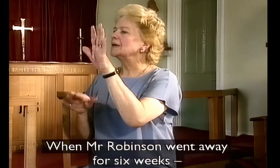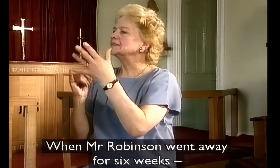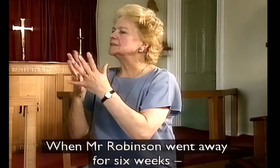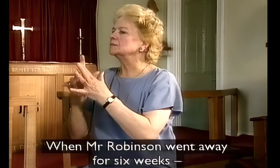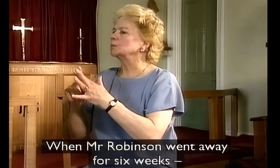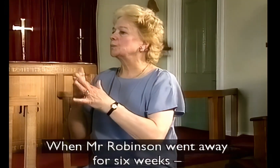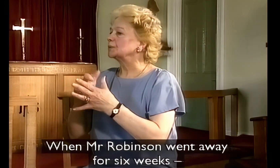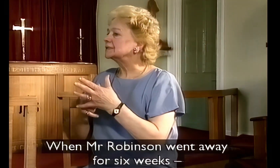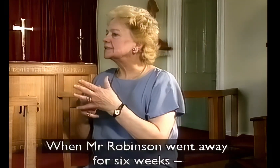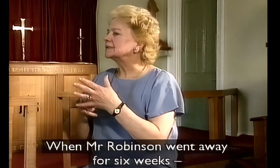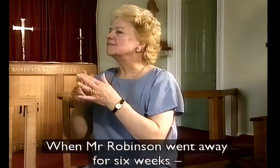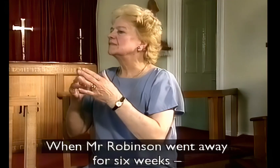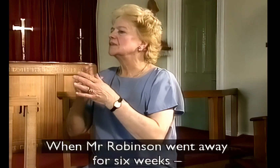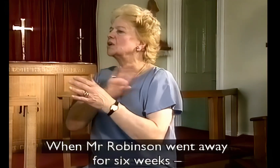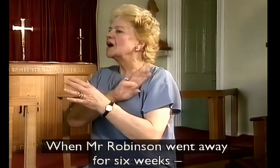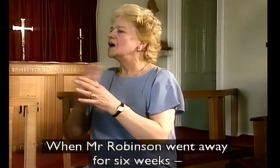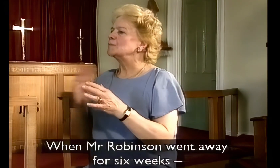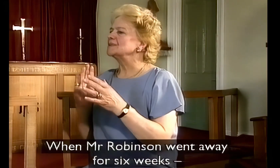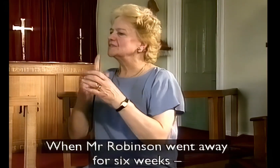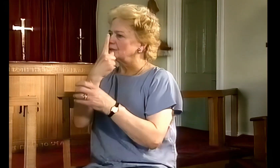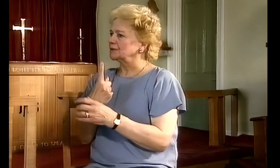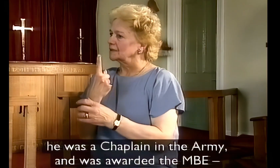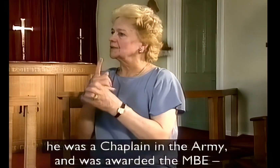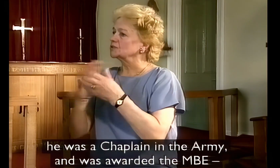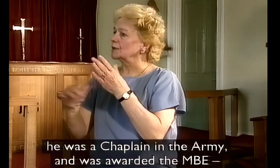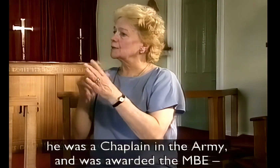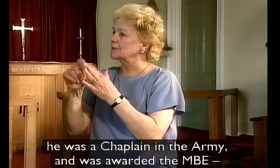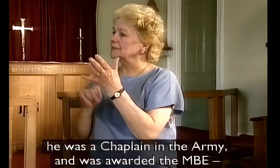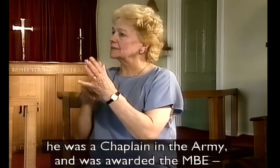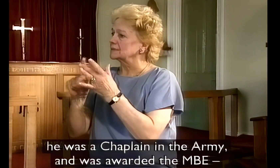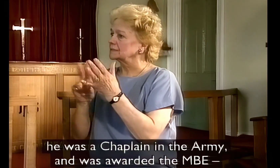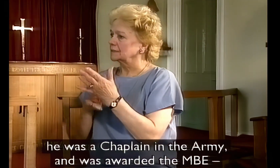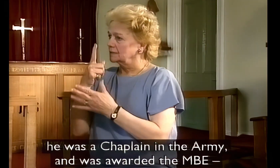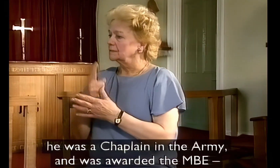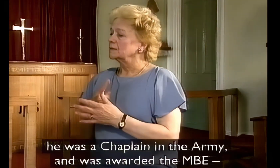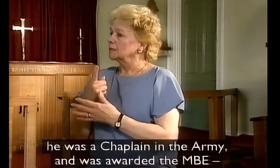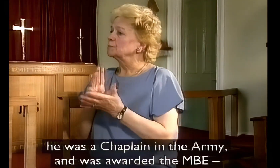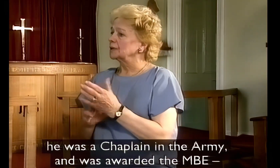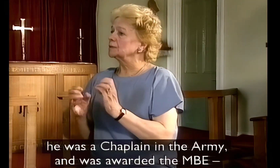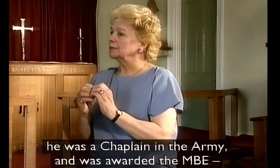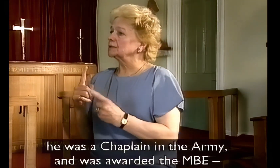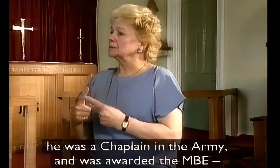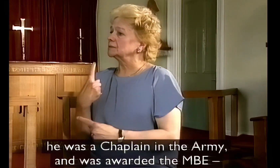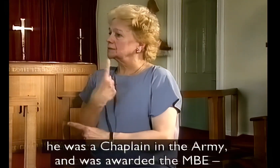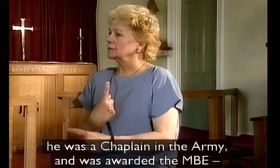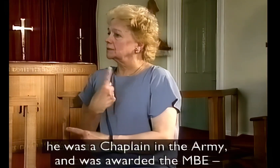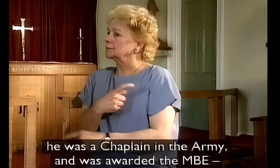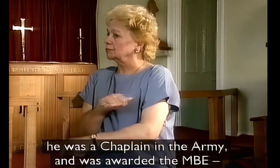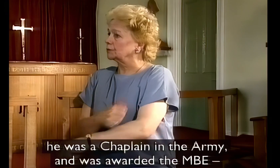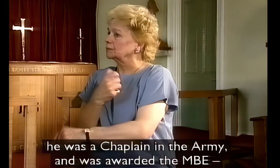When Mr. Robinson went away for 6 weeks, he was a chaplain in the army and was awarded the MBE